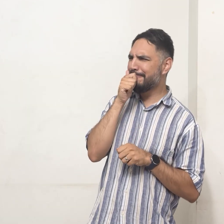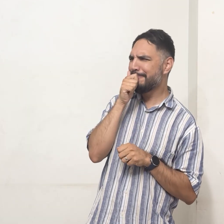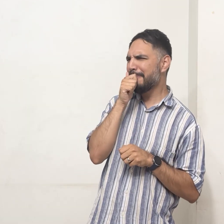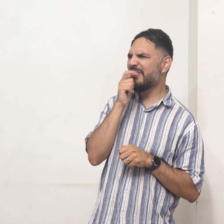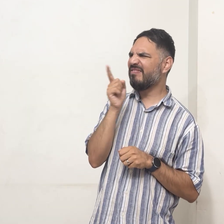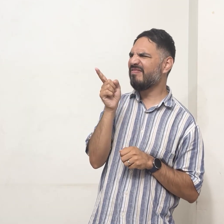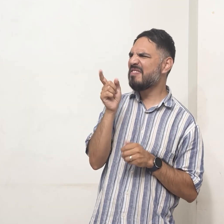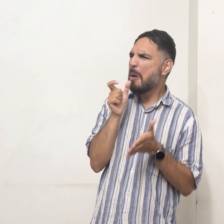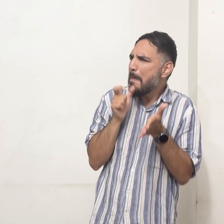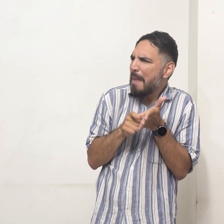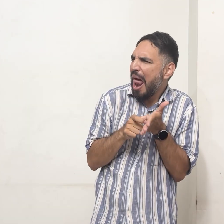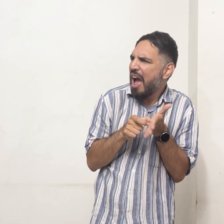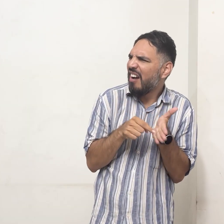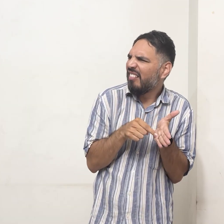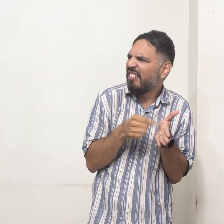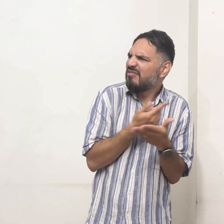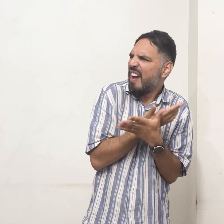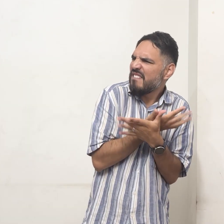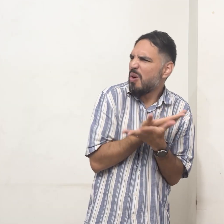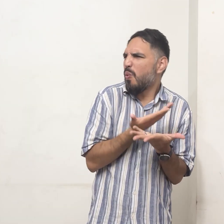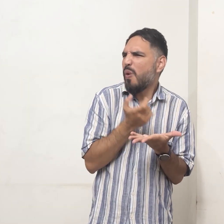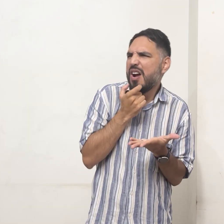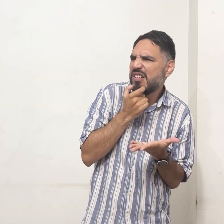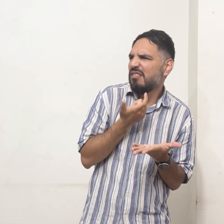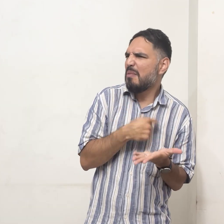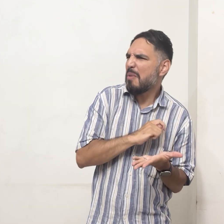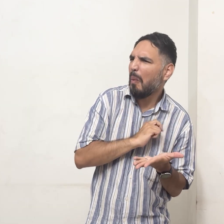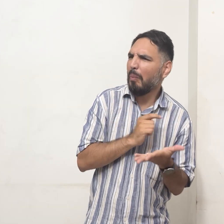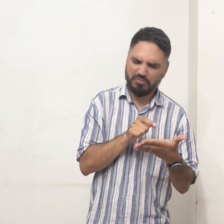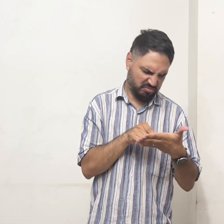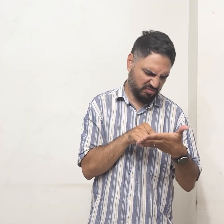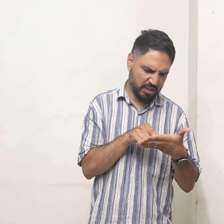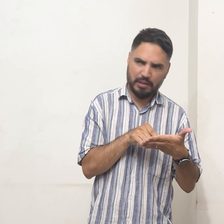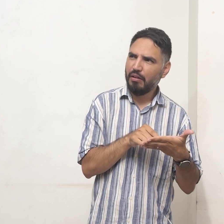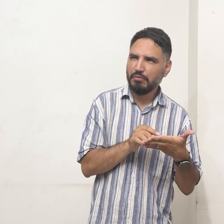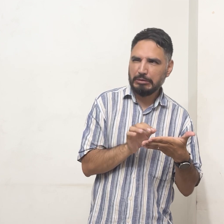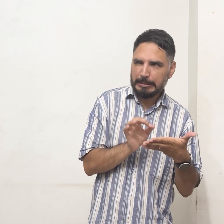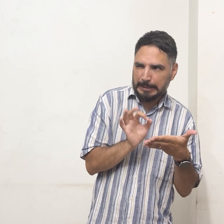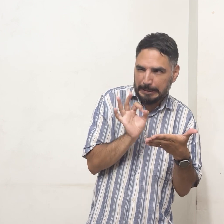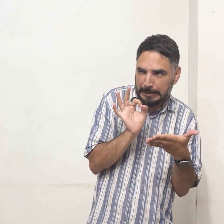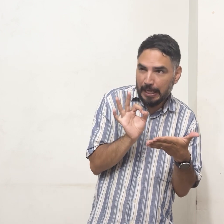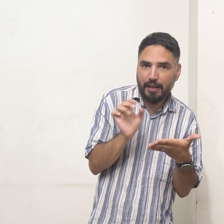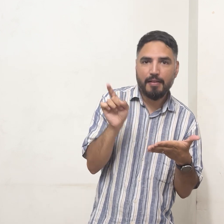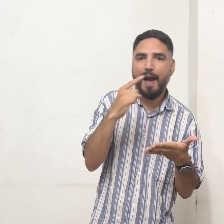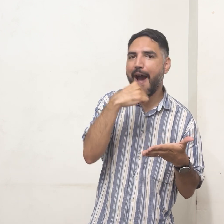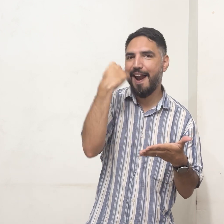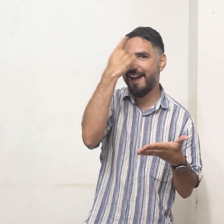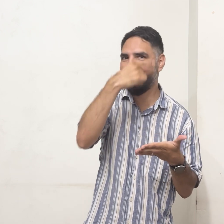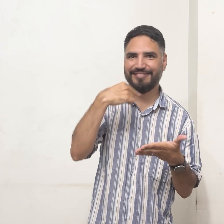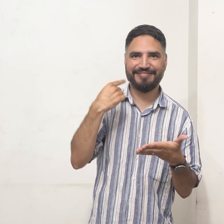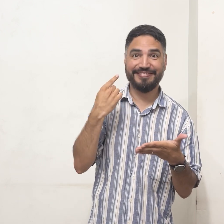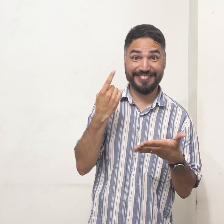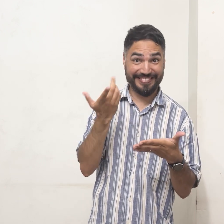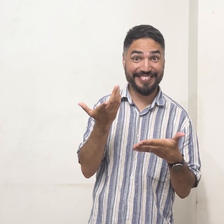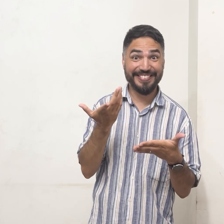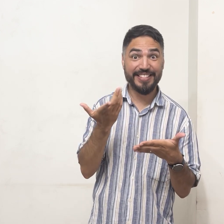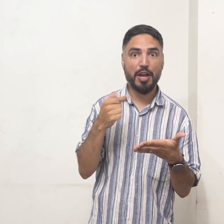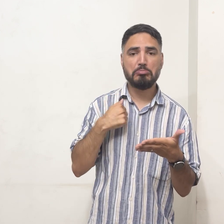are concepts in Albanian, Spanish, or English, you can express it precisely through your face. With signs alone, I can reach part of my